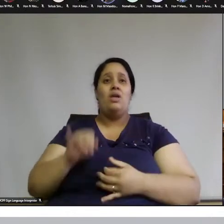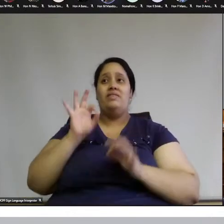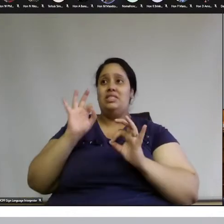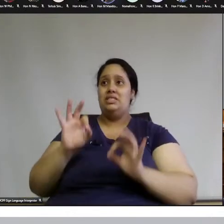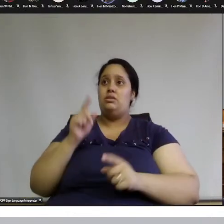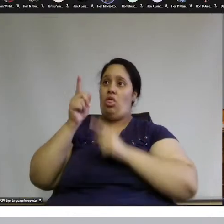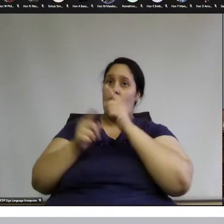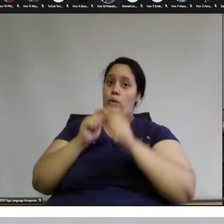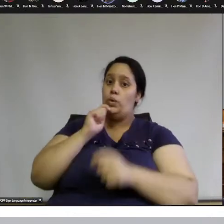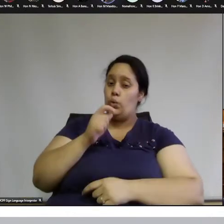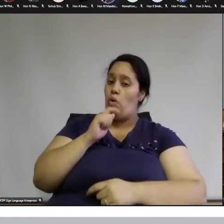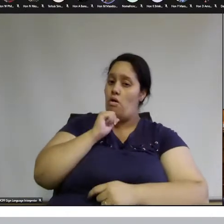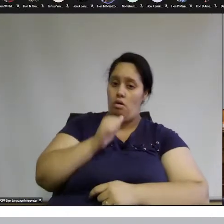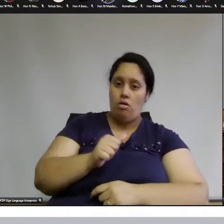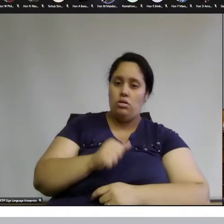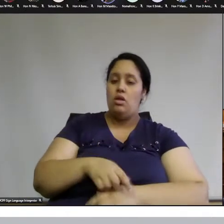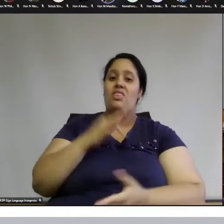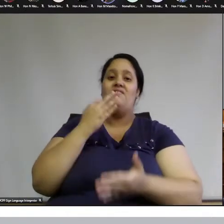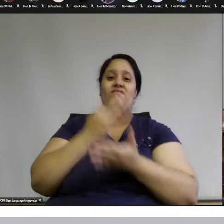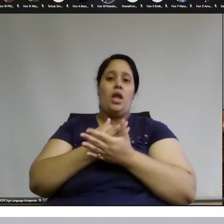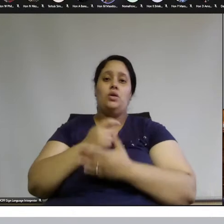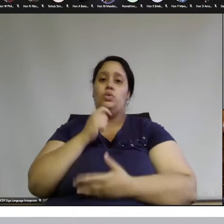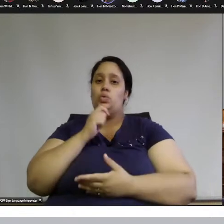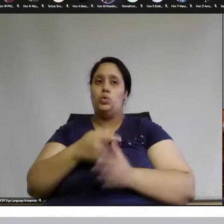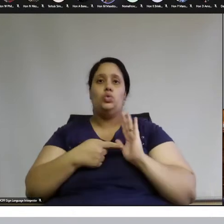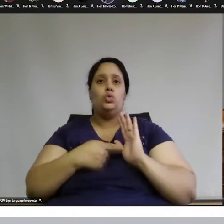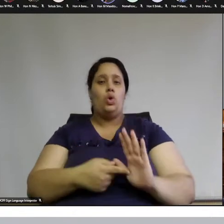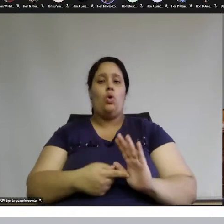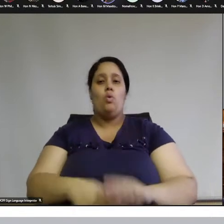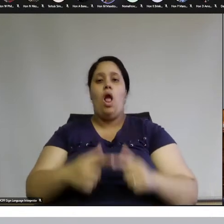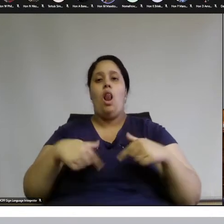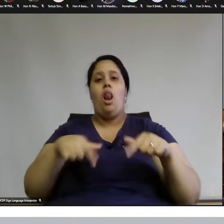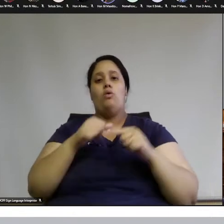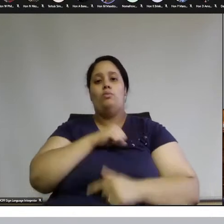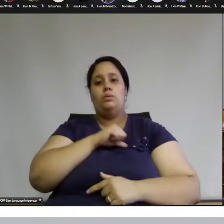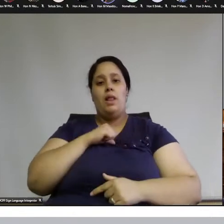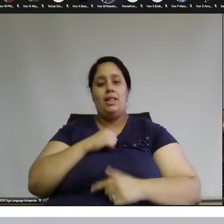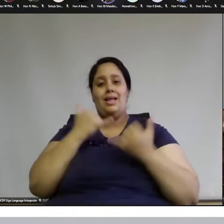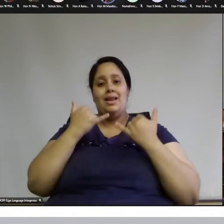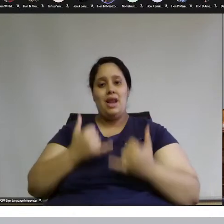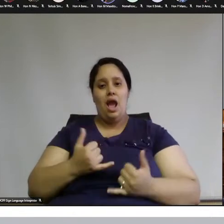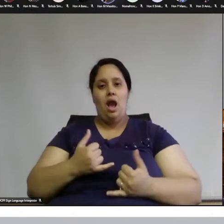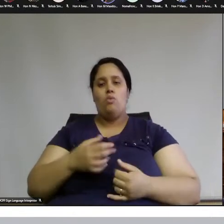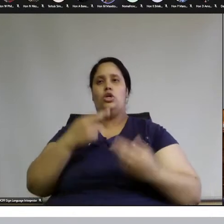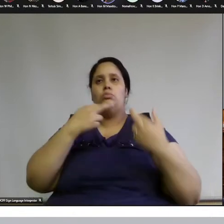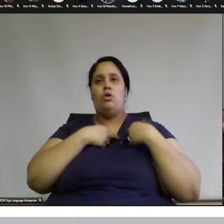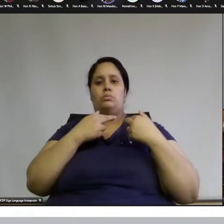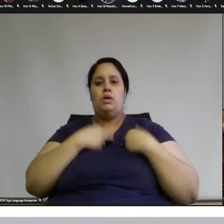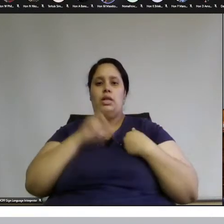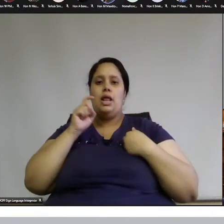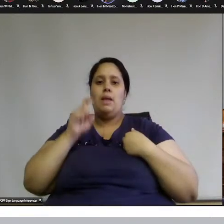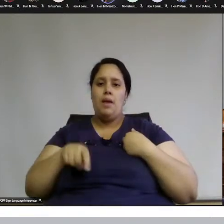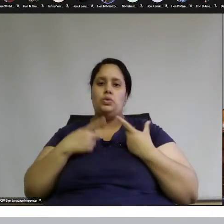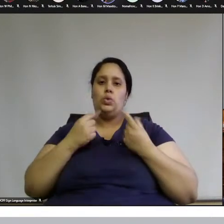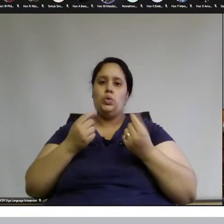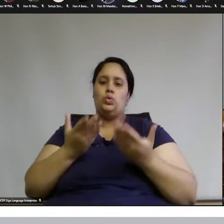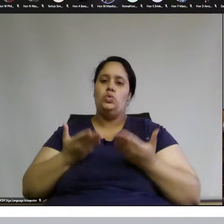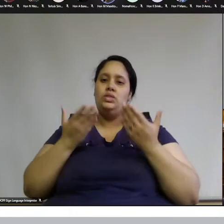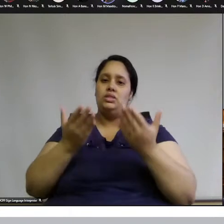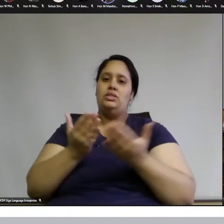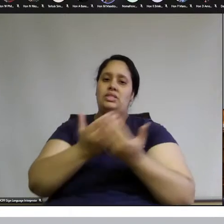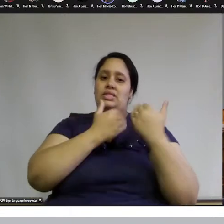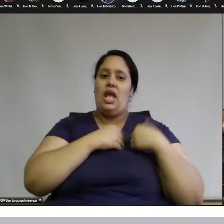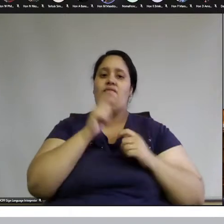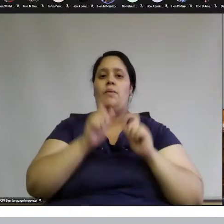are true or not, the fact of the matter remains that the local municipality now has the responsibility of serving residents